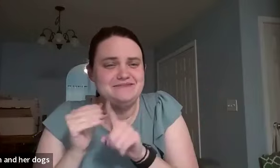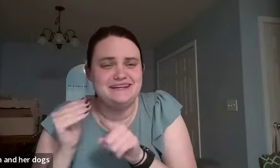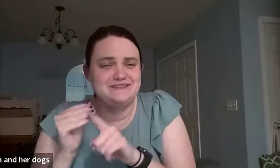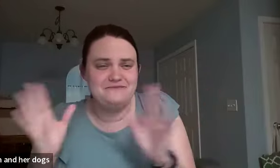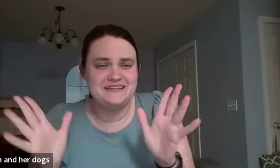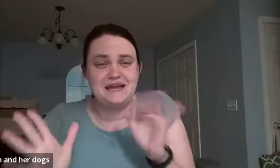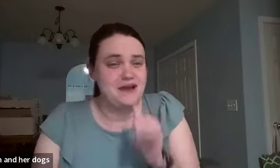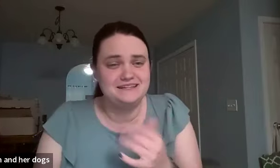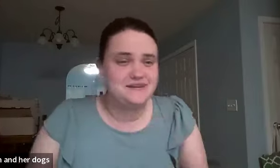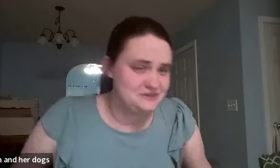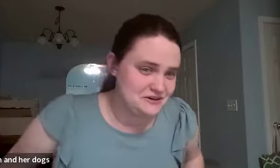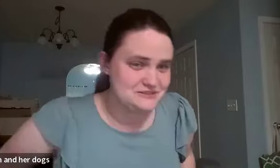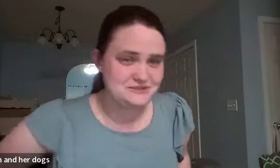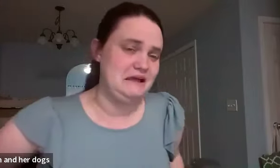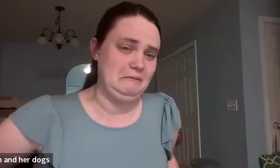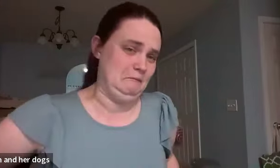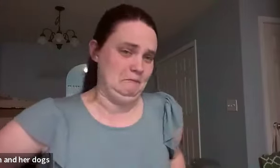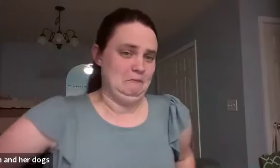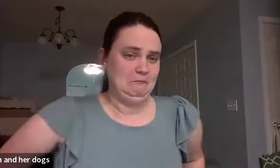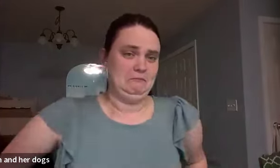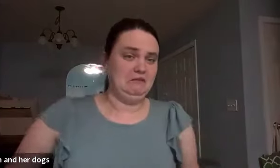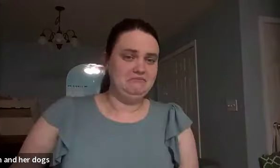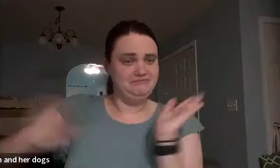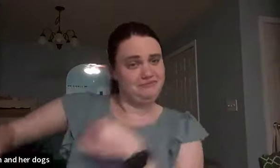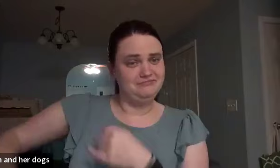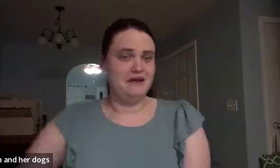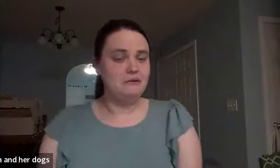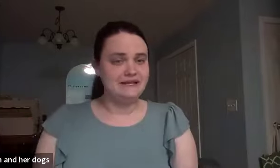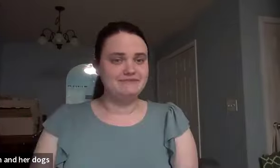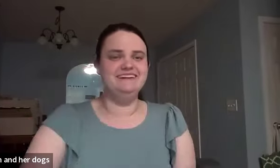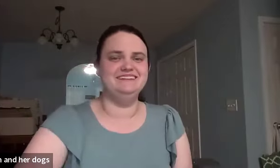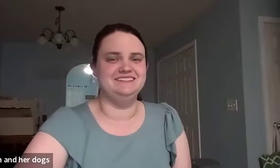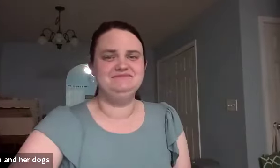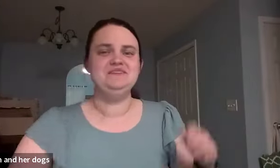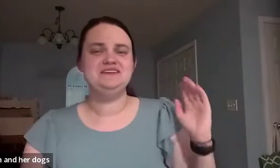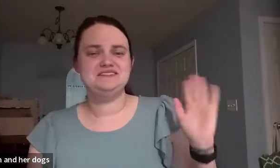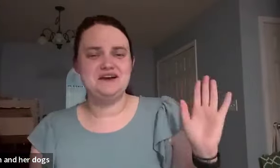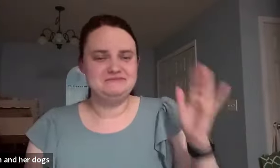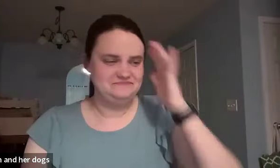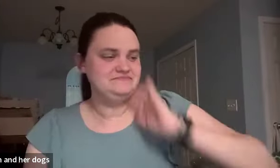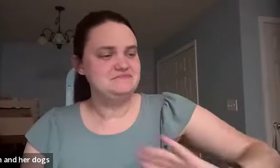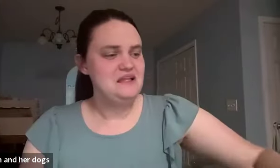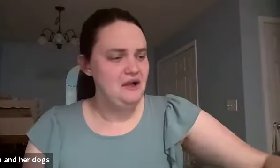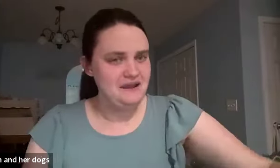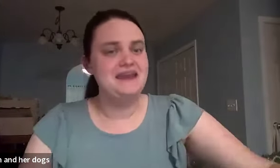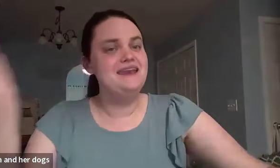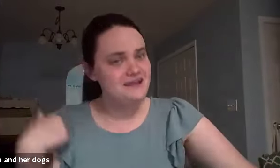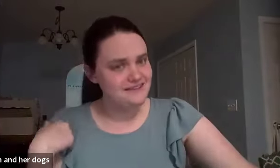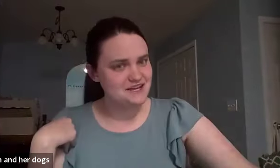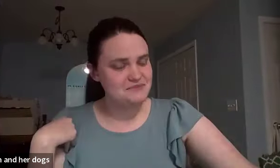anyways on things. I'm not a tomato girl, so I'm like, I don't need it. So, okay, now let's go